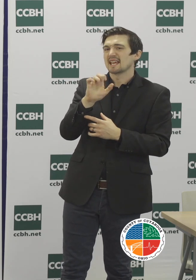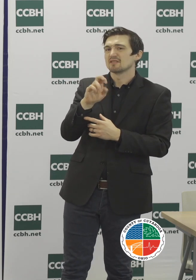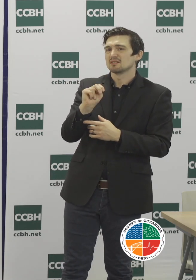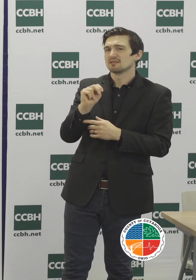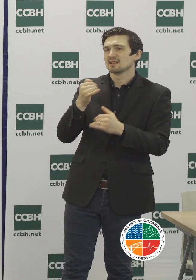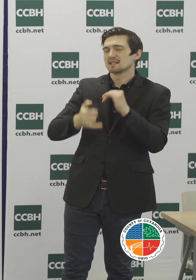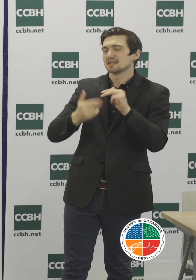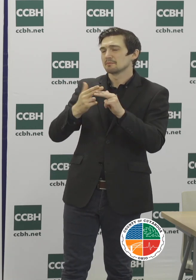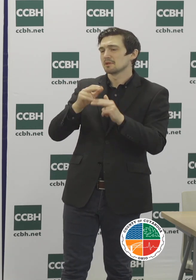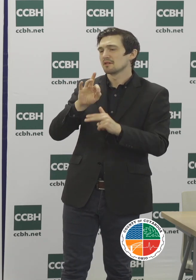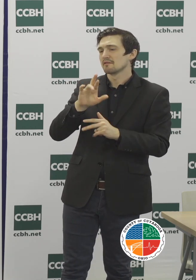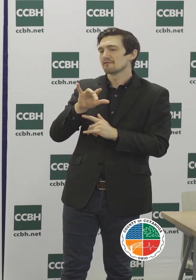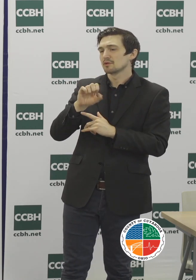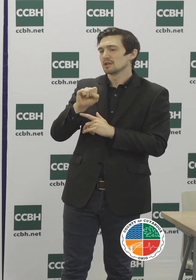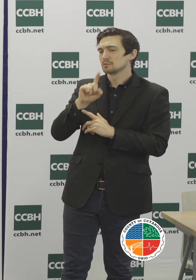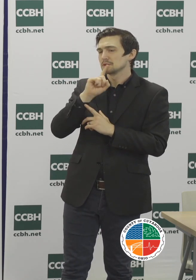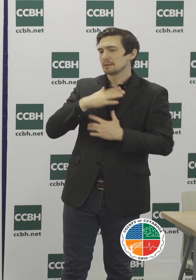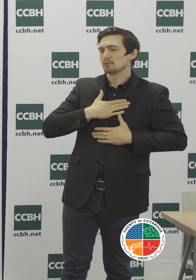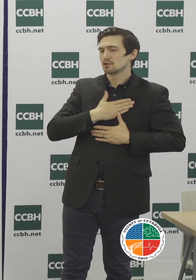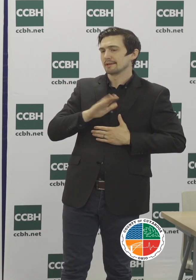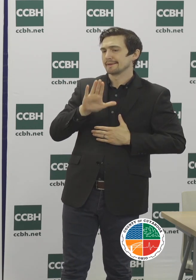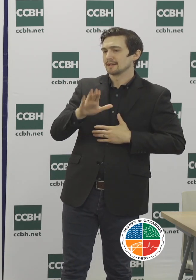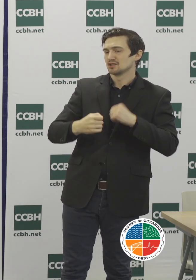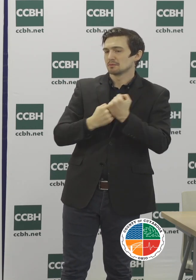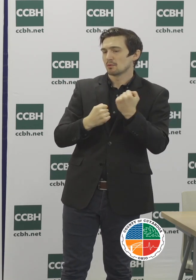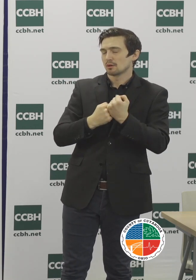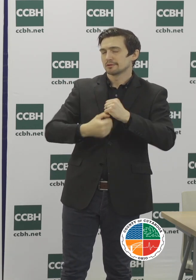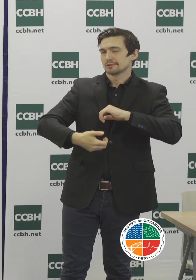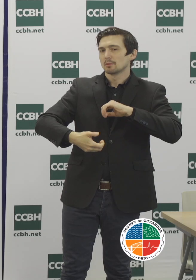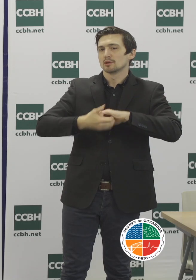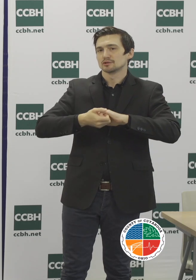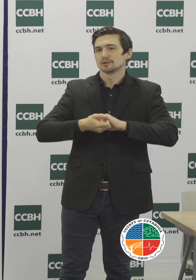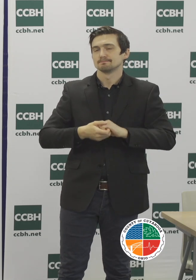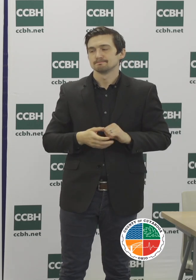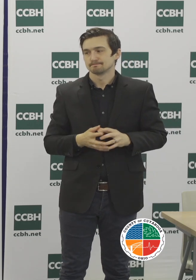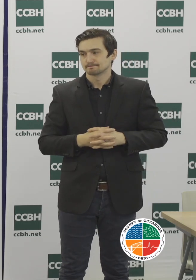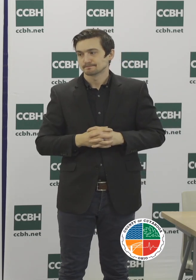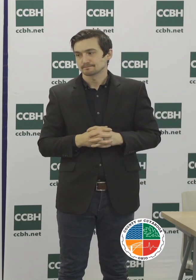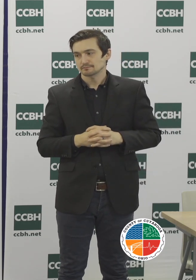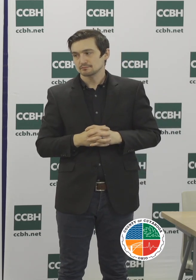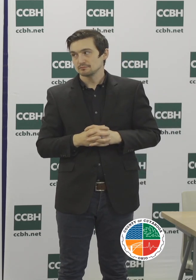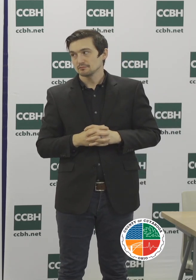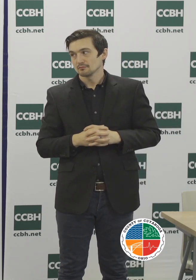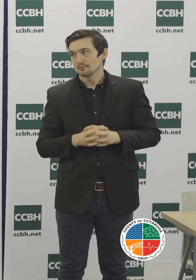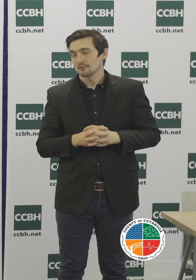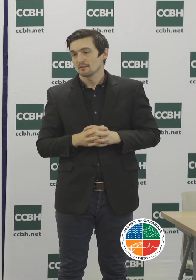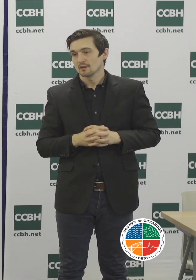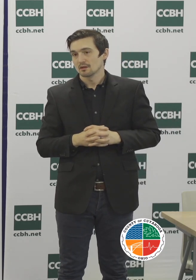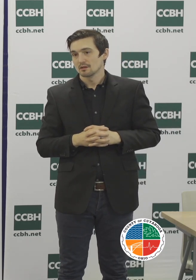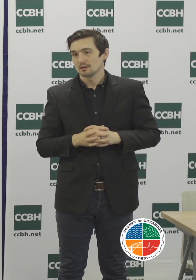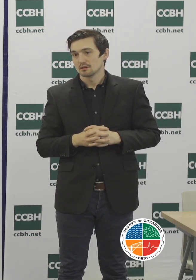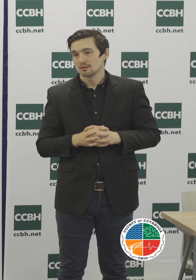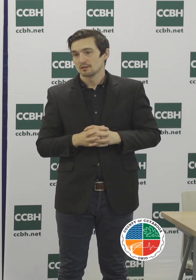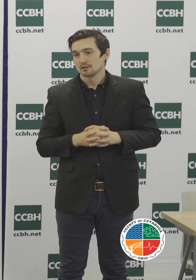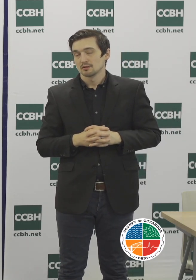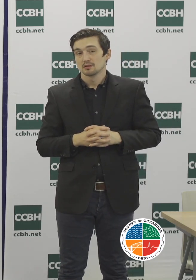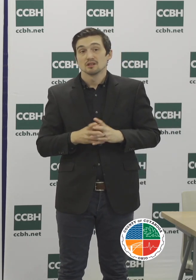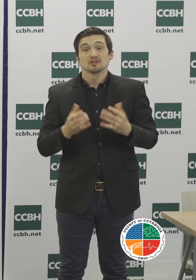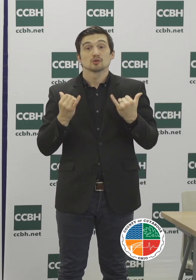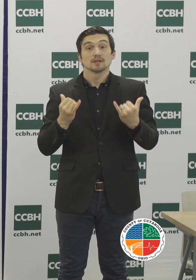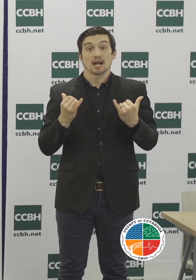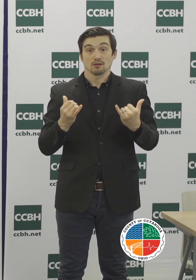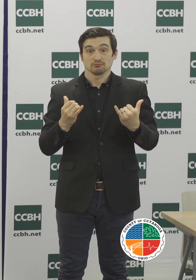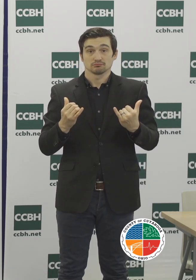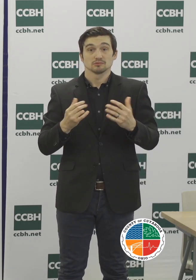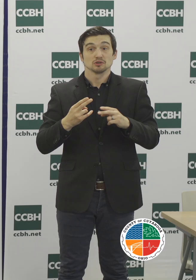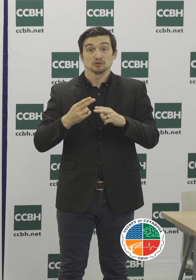we appreciate that as well. So it's a great partnership. So we know that we're amidst the Responsible Start Ohio process and returning